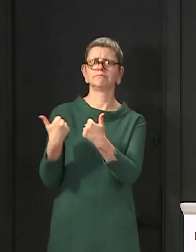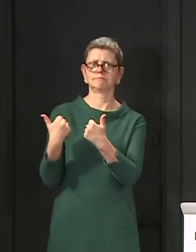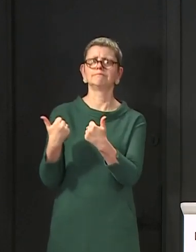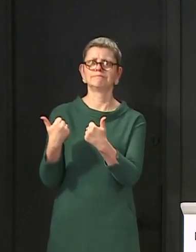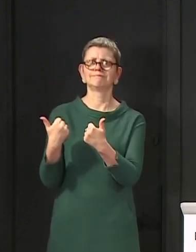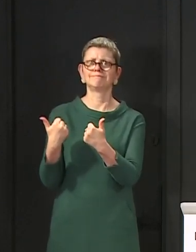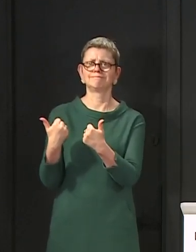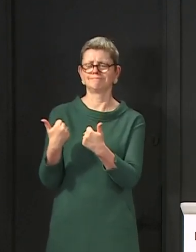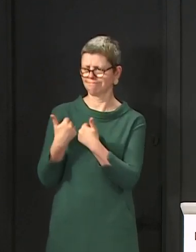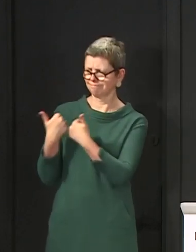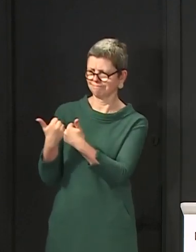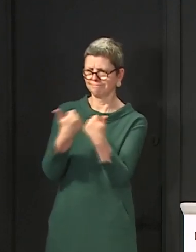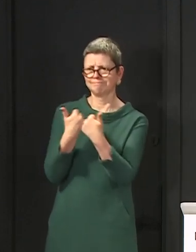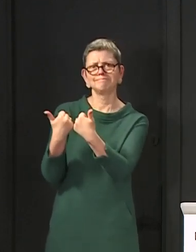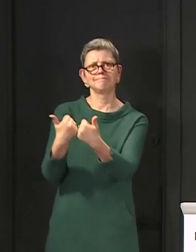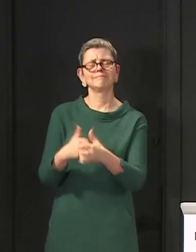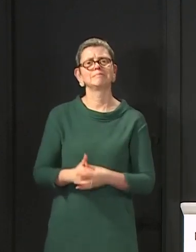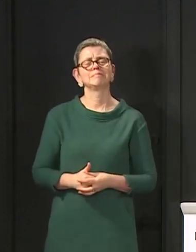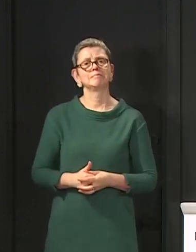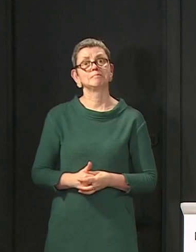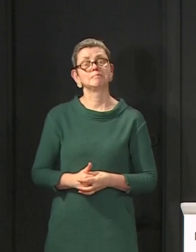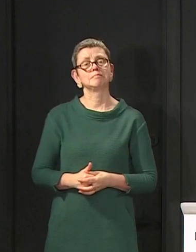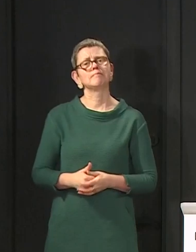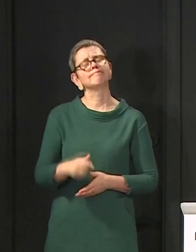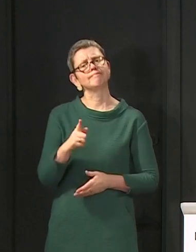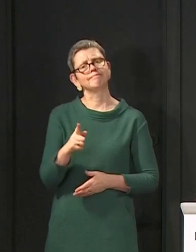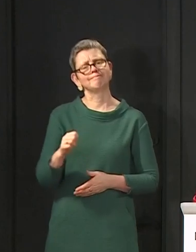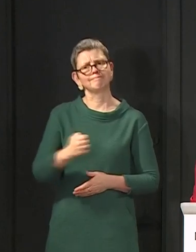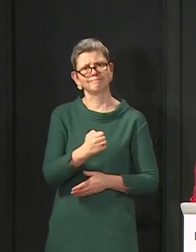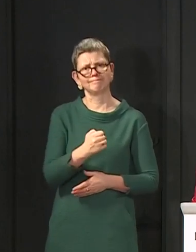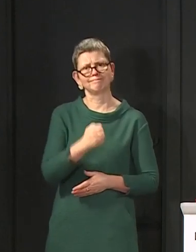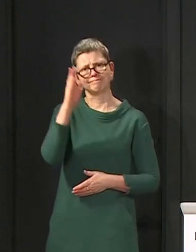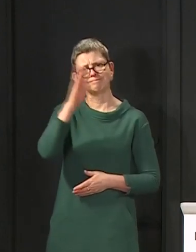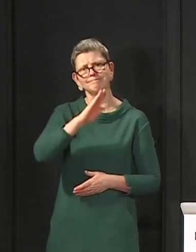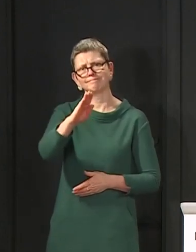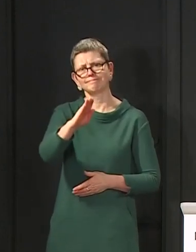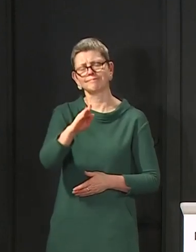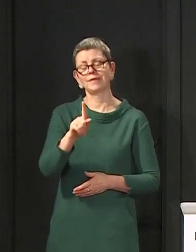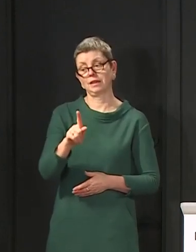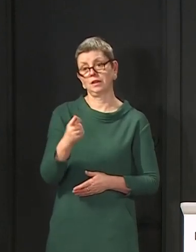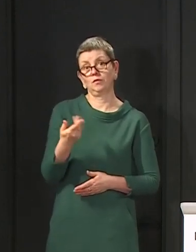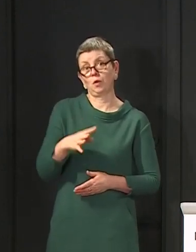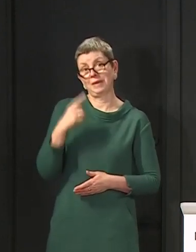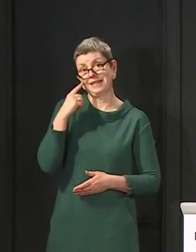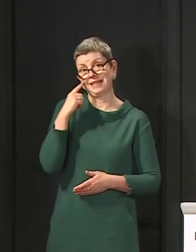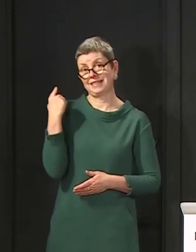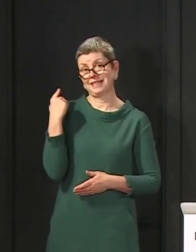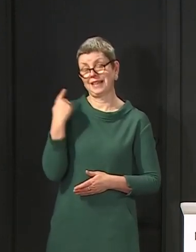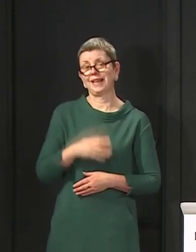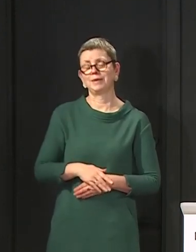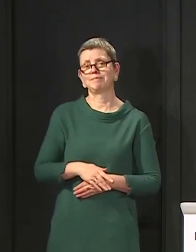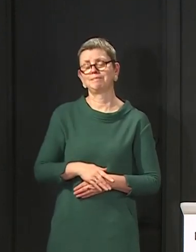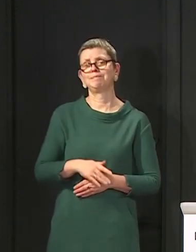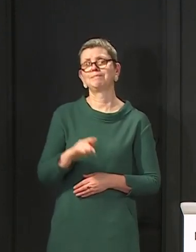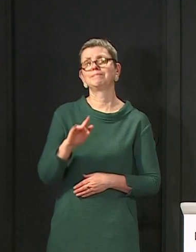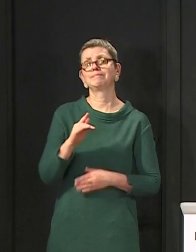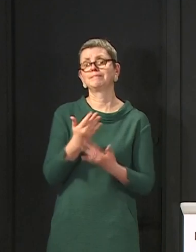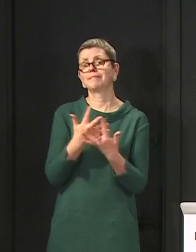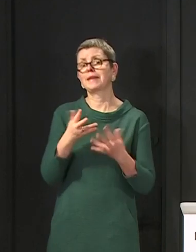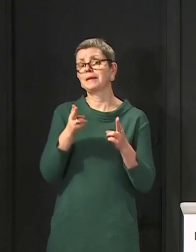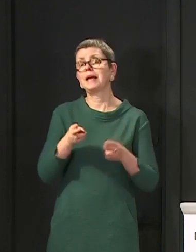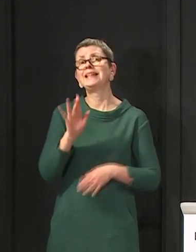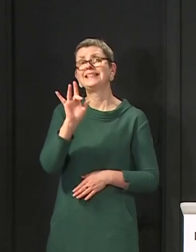and I wish all of them well. Unfortunately, however, I also have to report that in the past 24 hours, 10 deaths